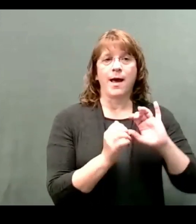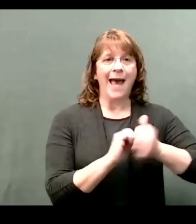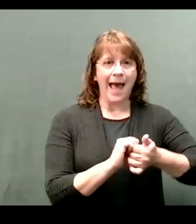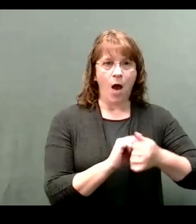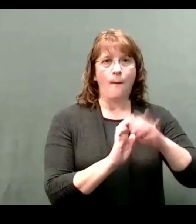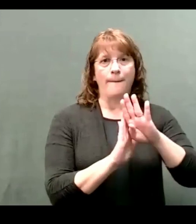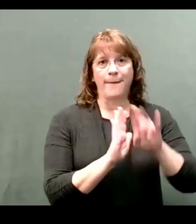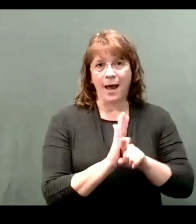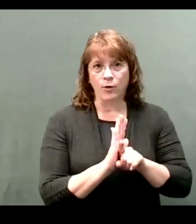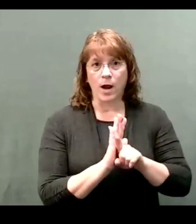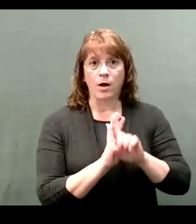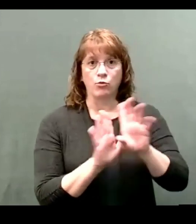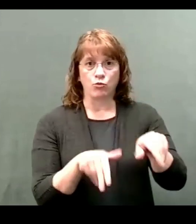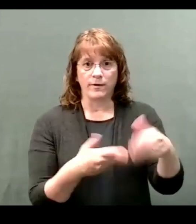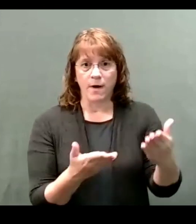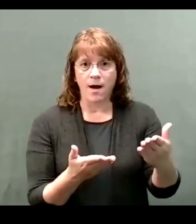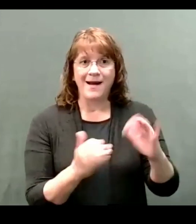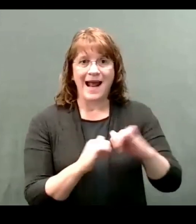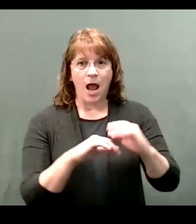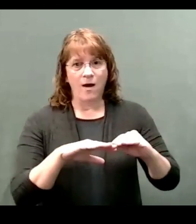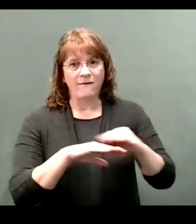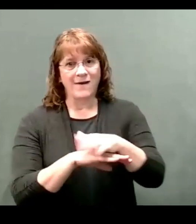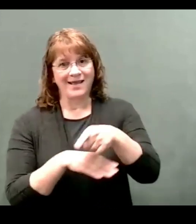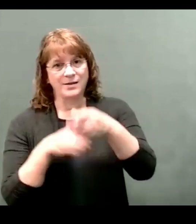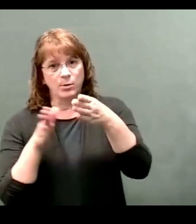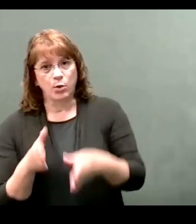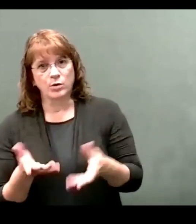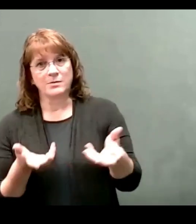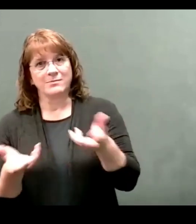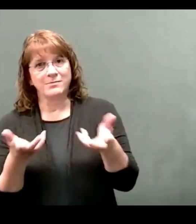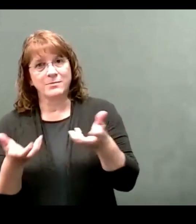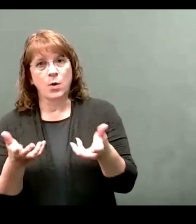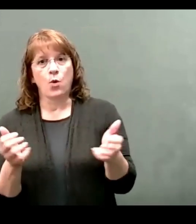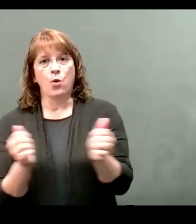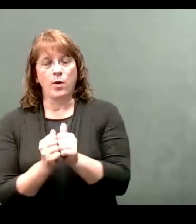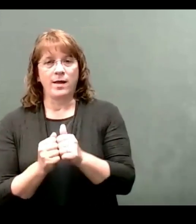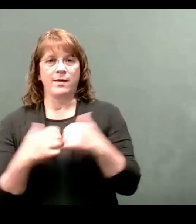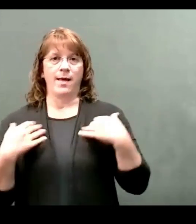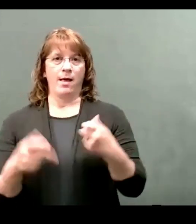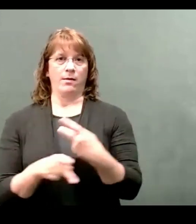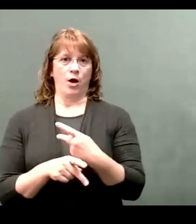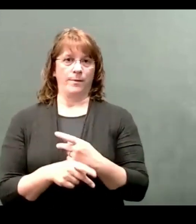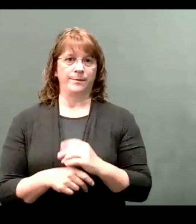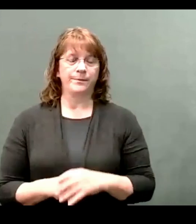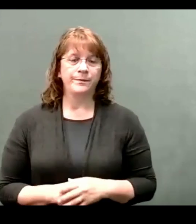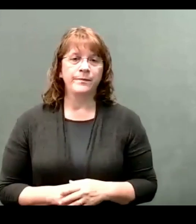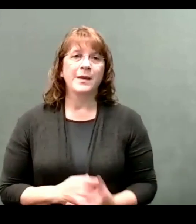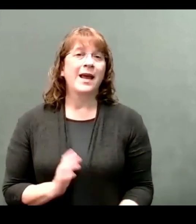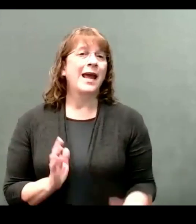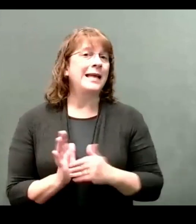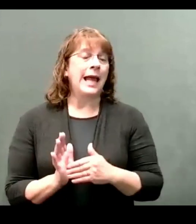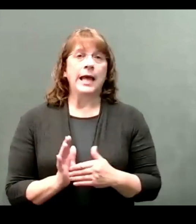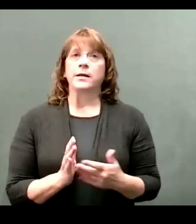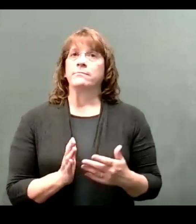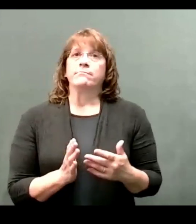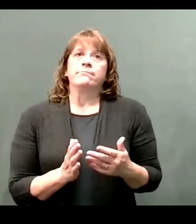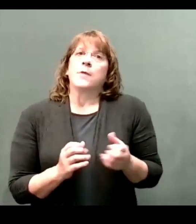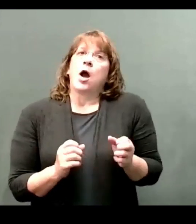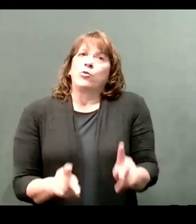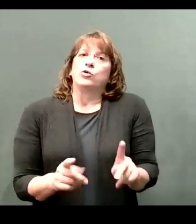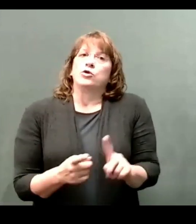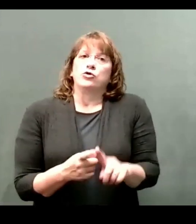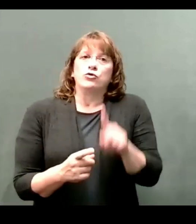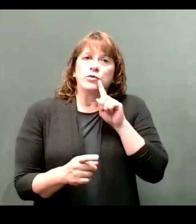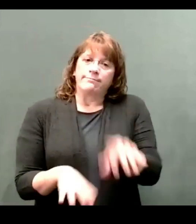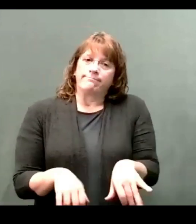does the background that you're given affect this person's interaction with healthcare? And again, this is just a chance for us to